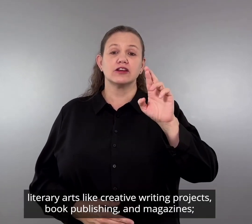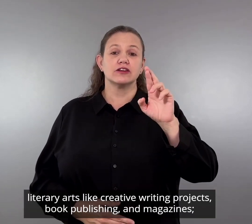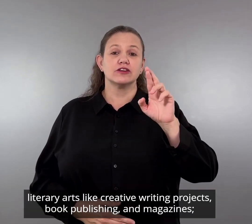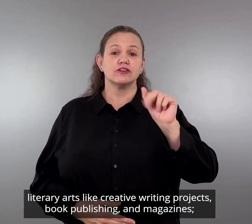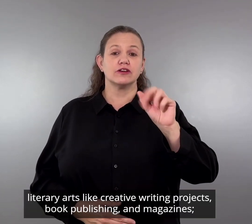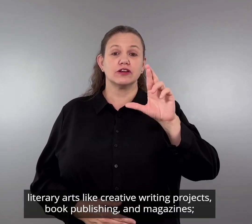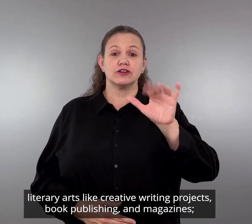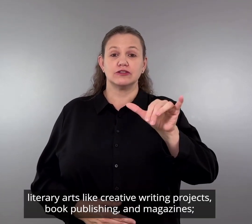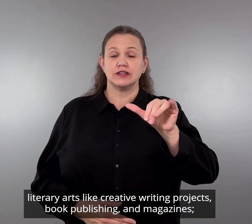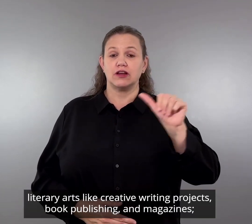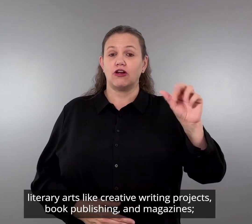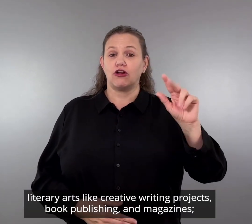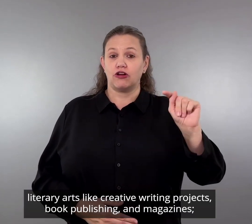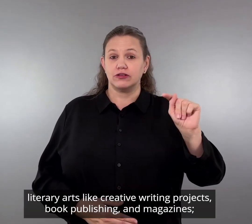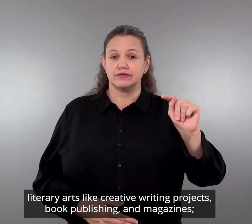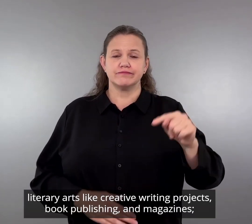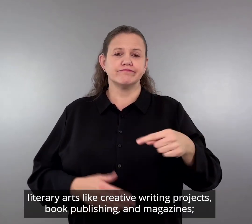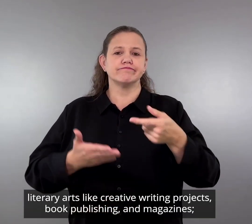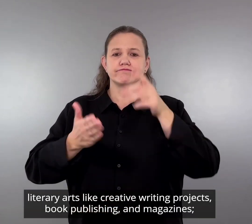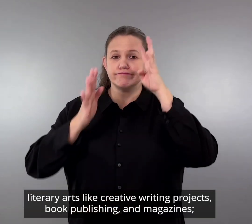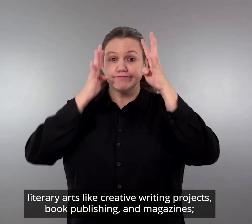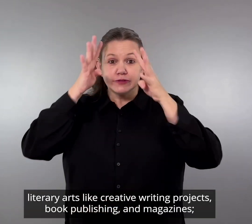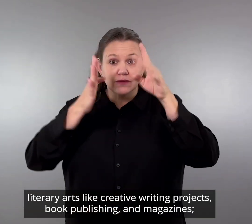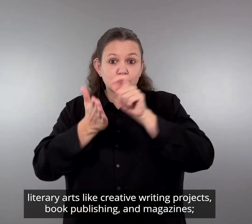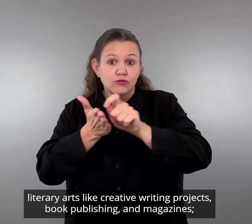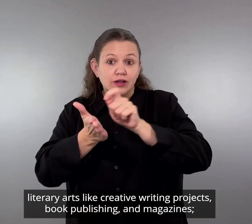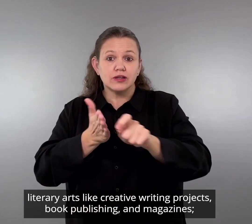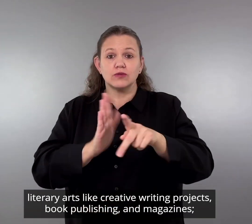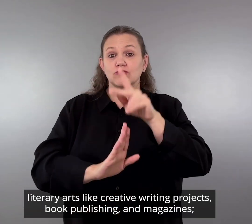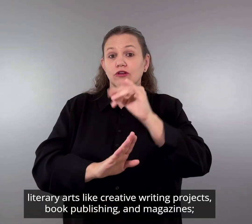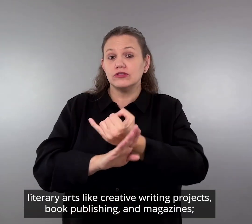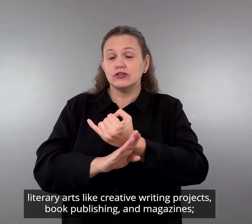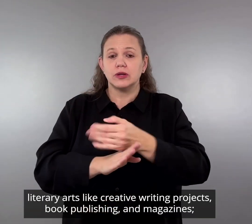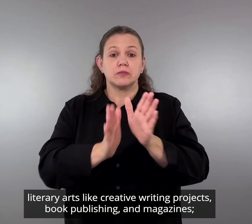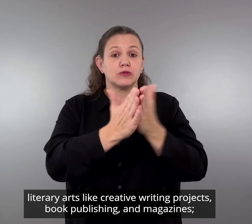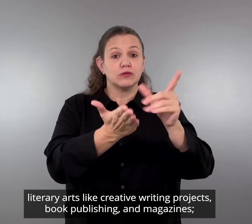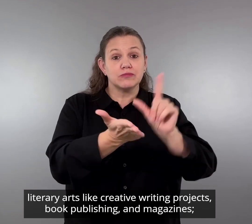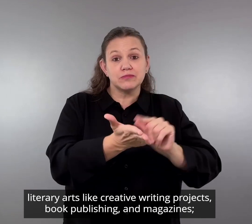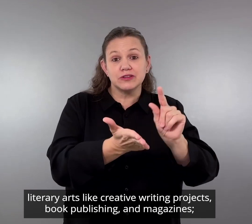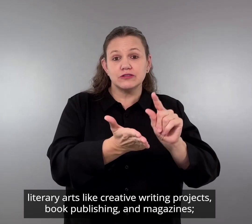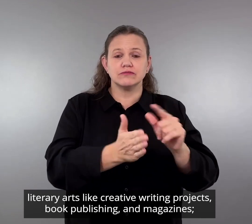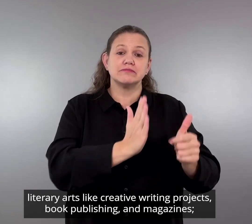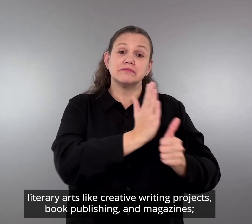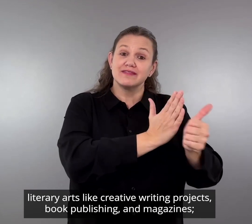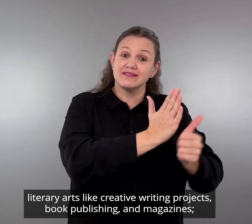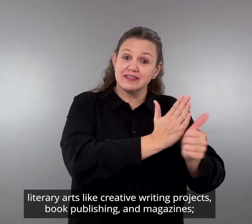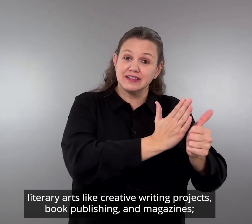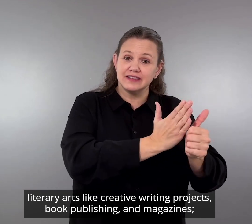Literary arts like creative writing projects, book publishing, and magazines.